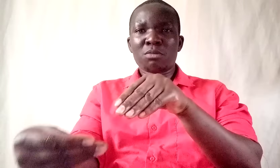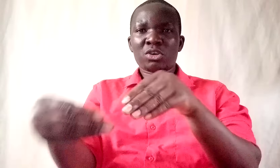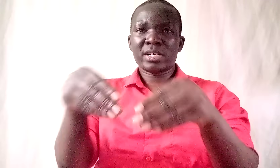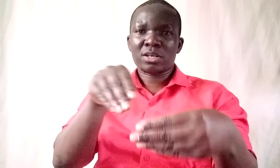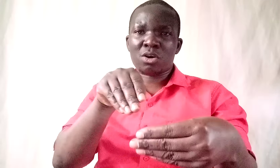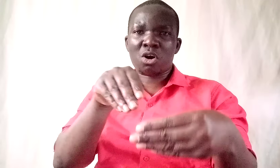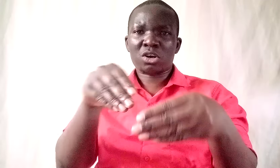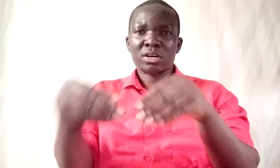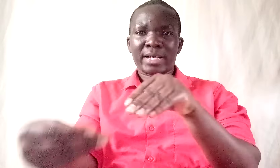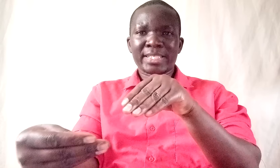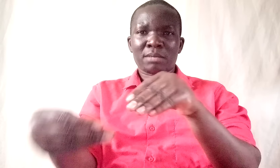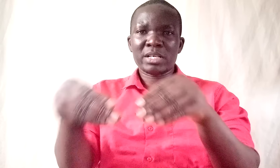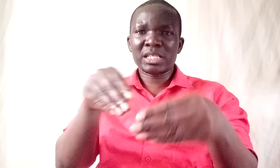disabled or disability.